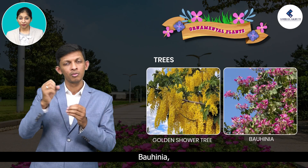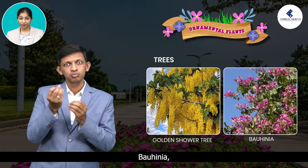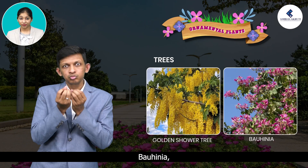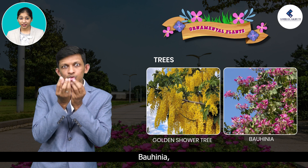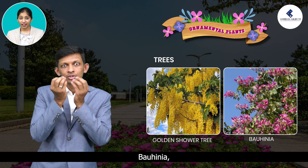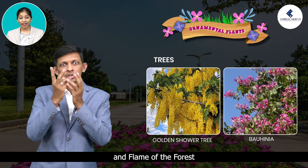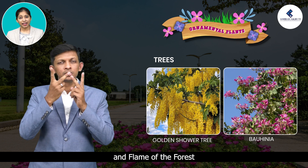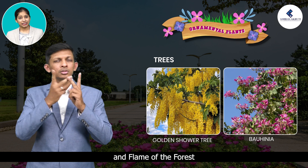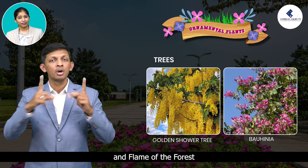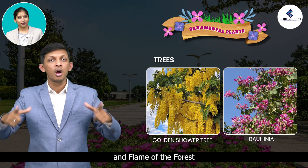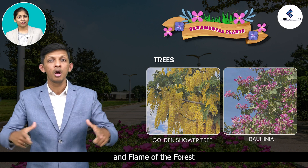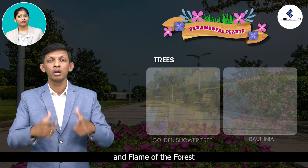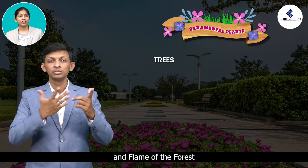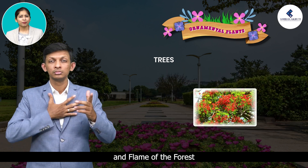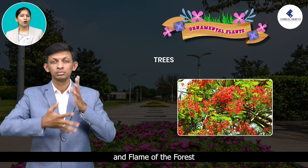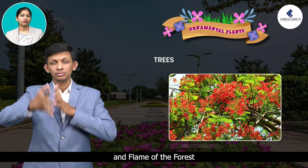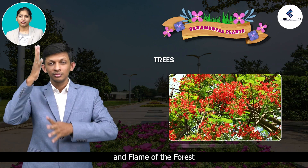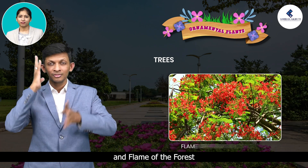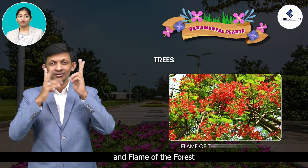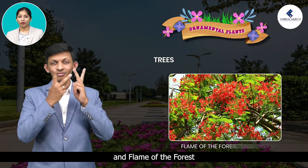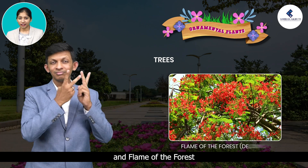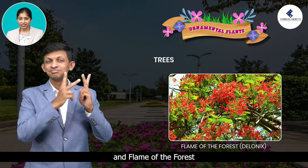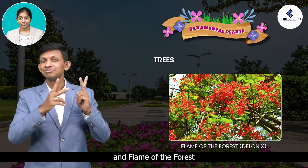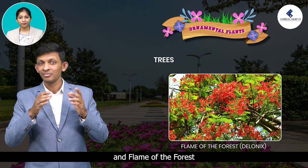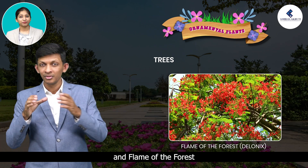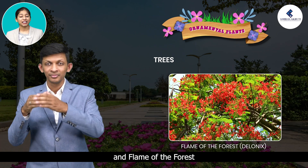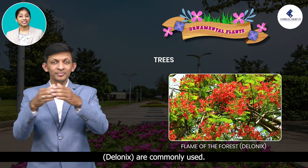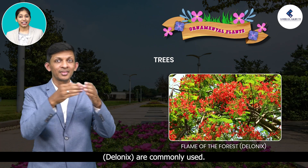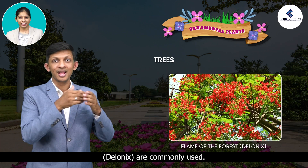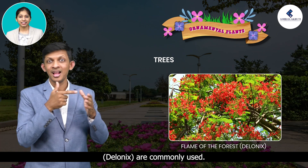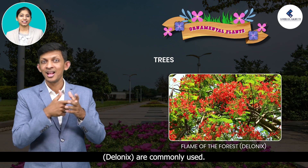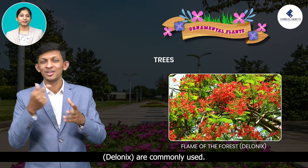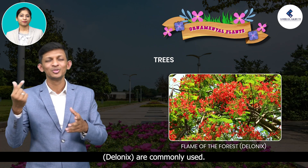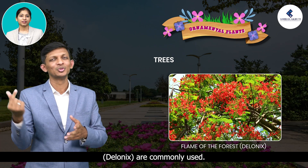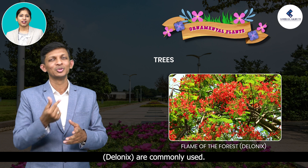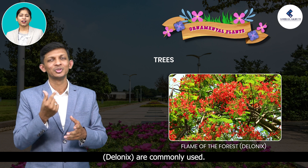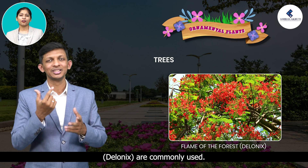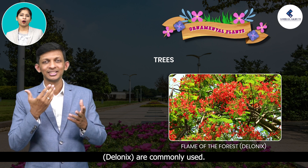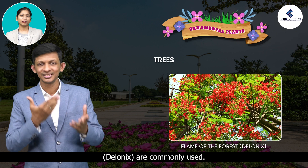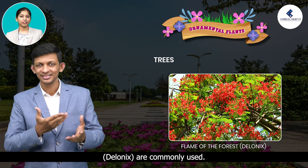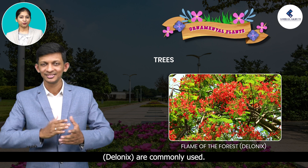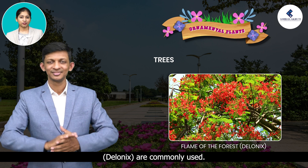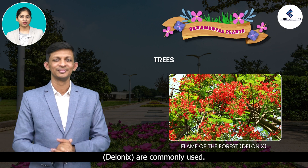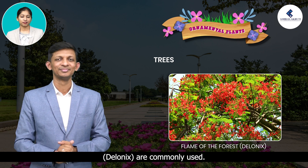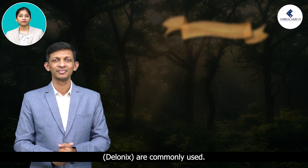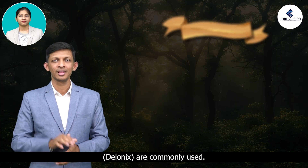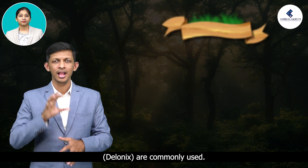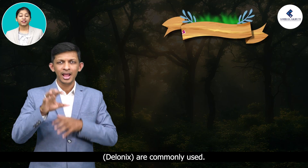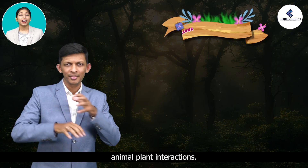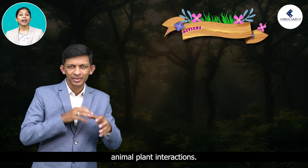bauhinia, and fame of the forest, Delanex, are commonly